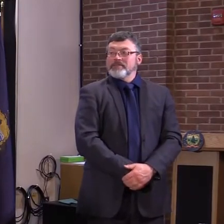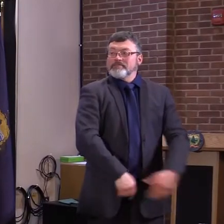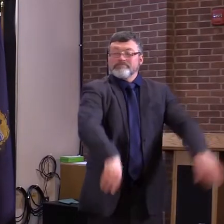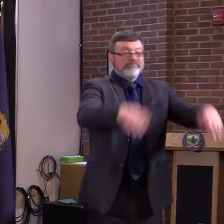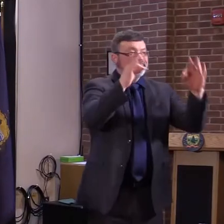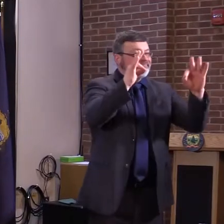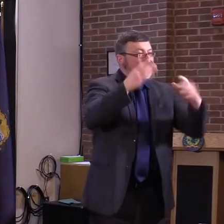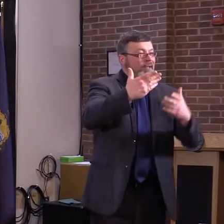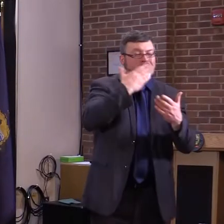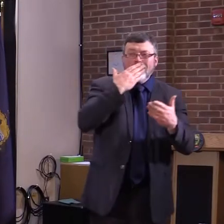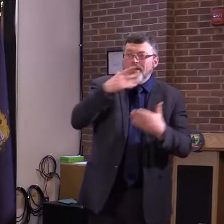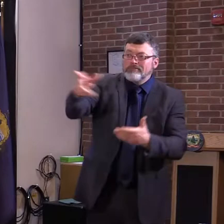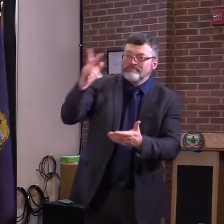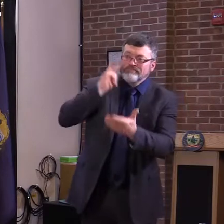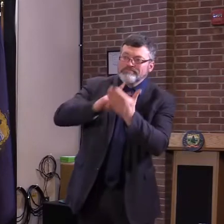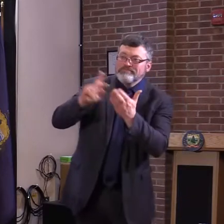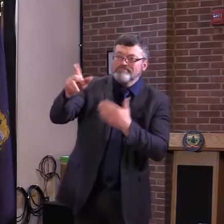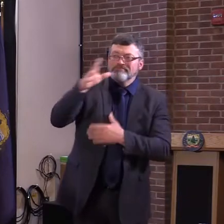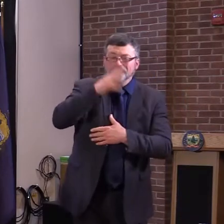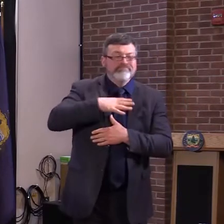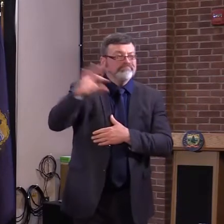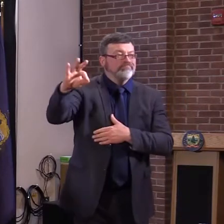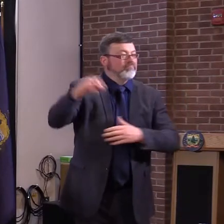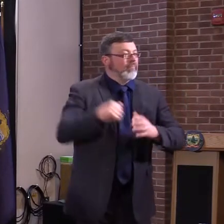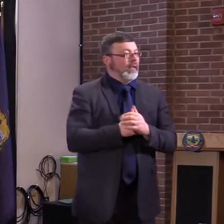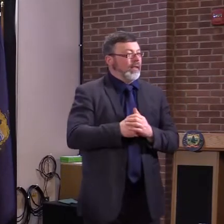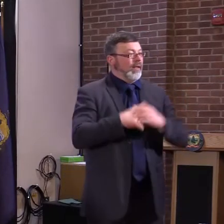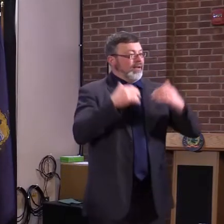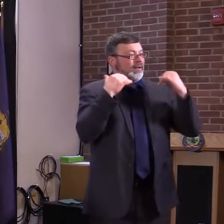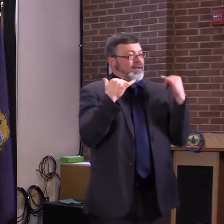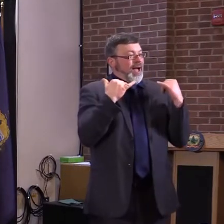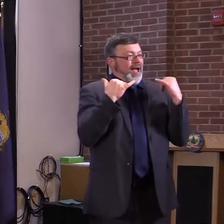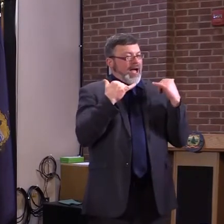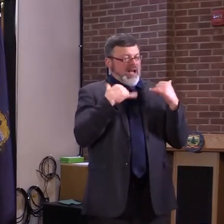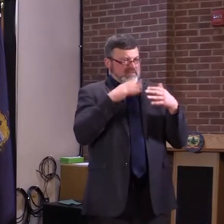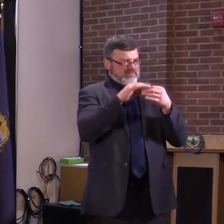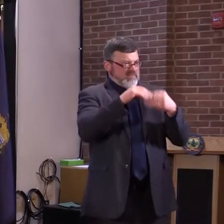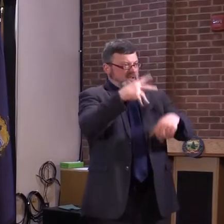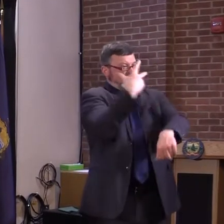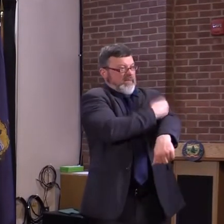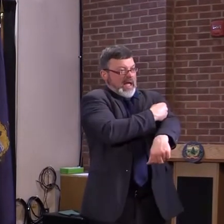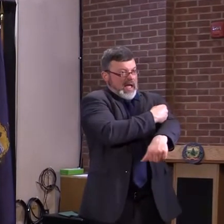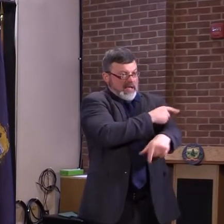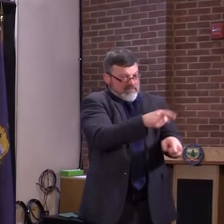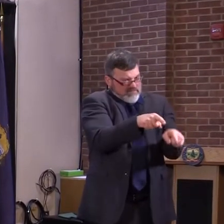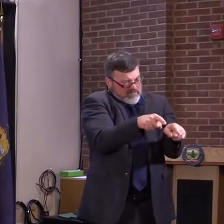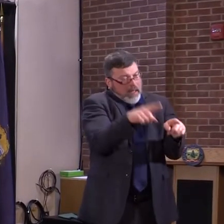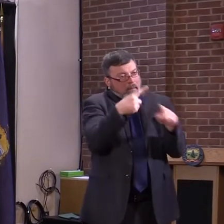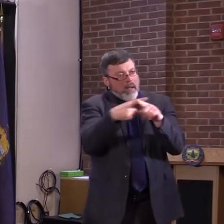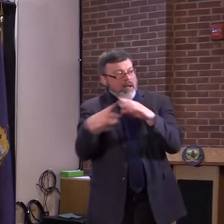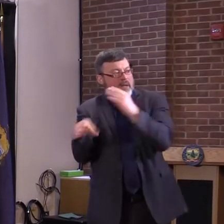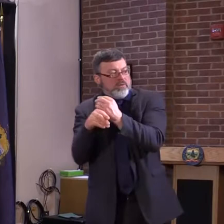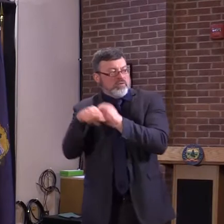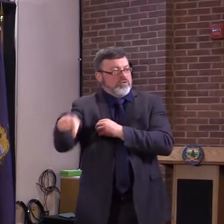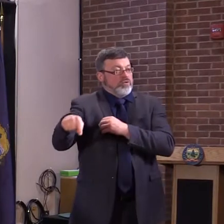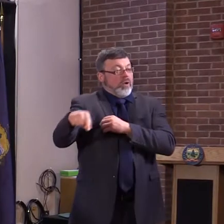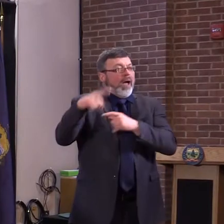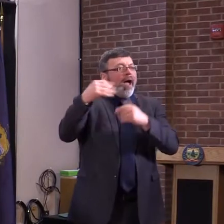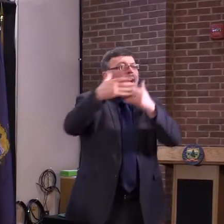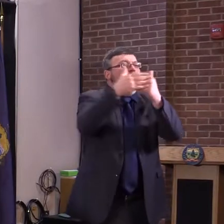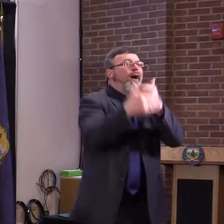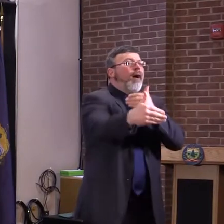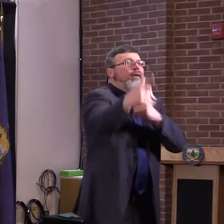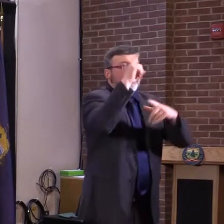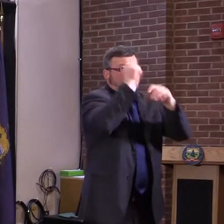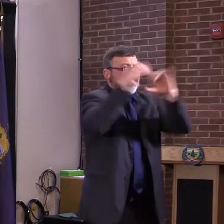Thank you. Today I'm going to speak about vaccine booster shots, our future with the pandemic, and some